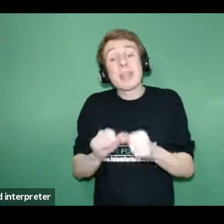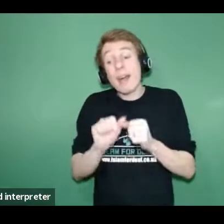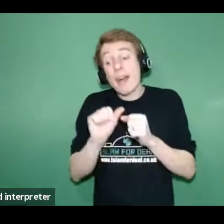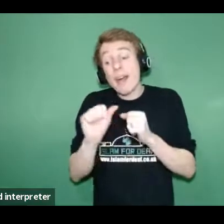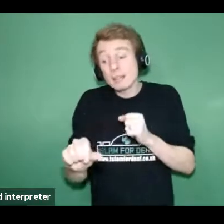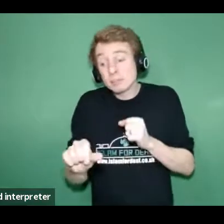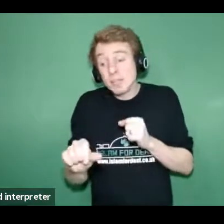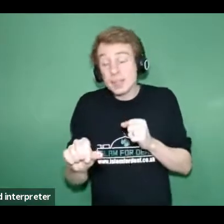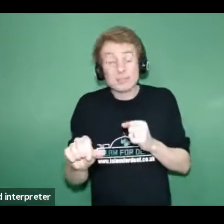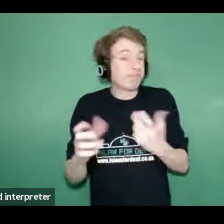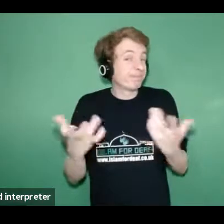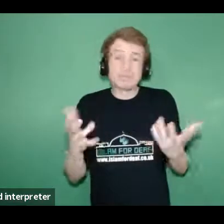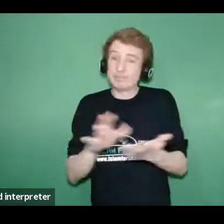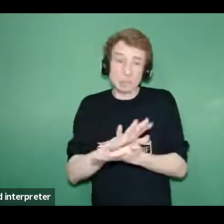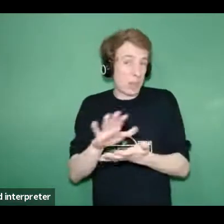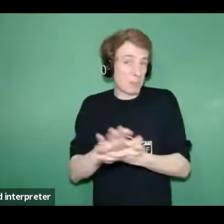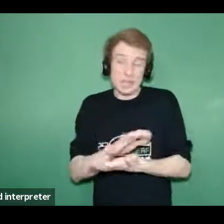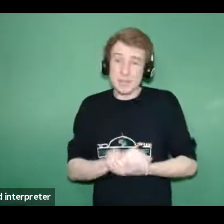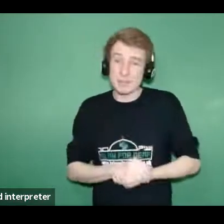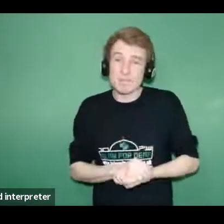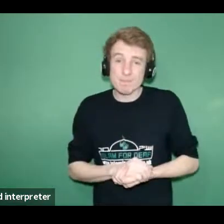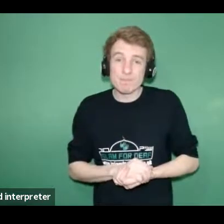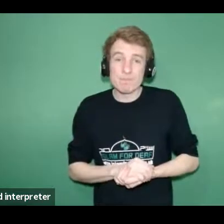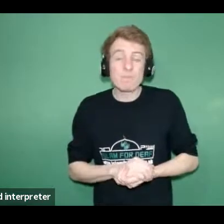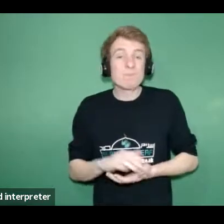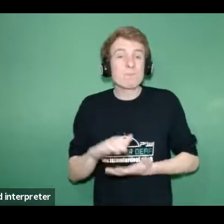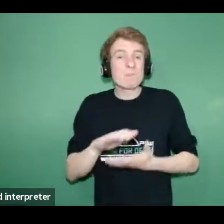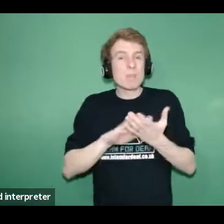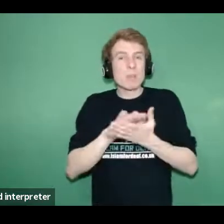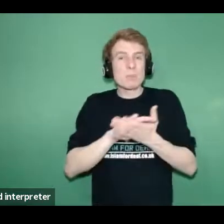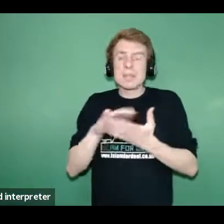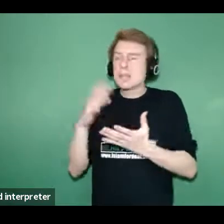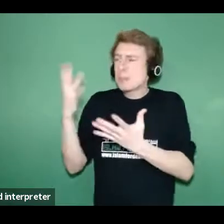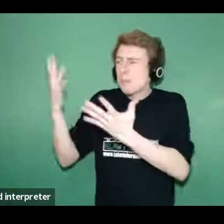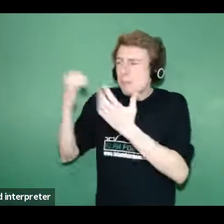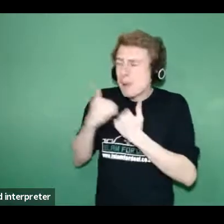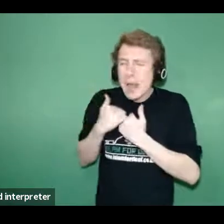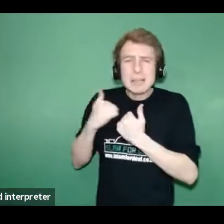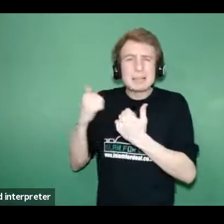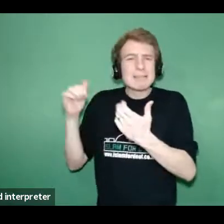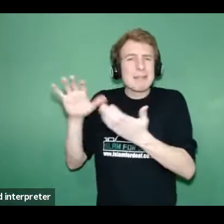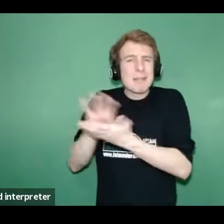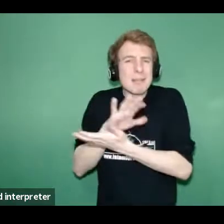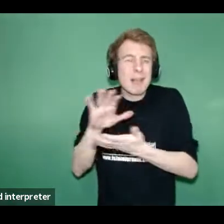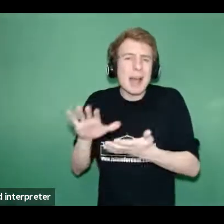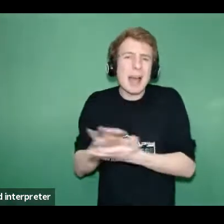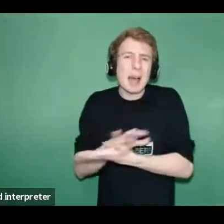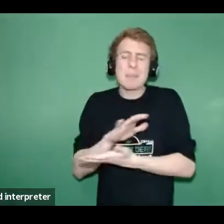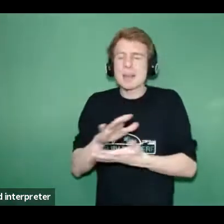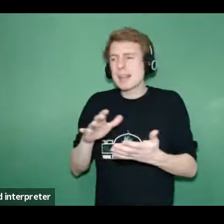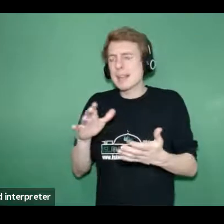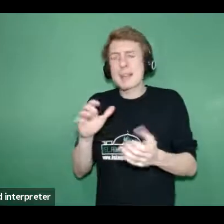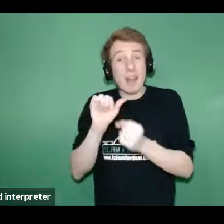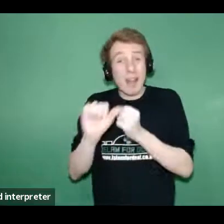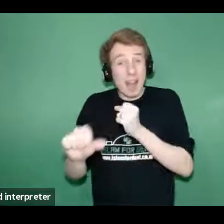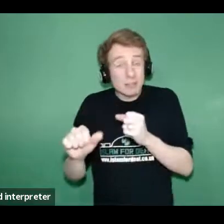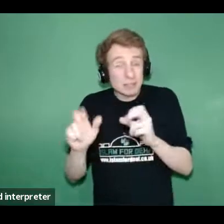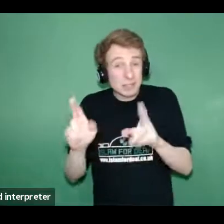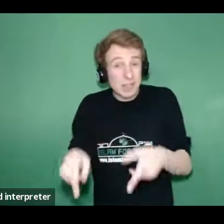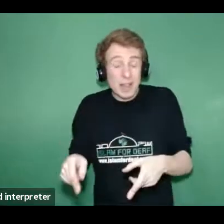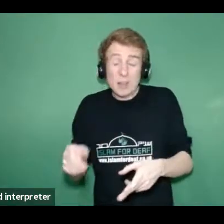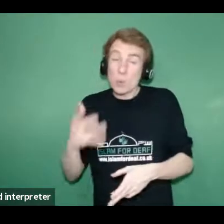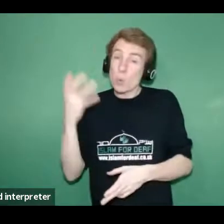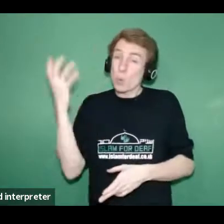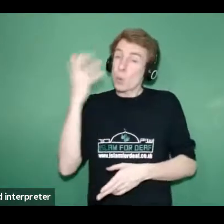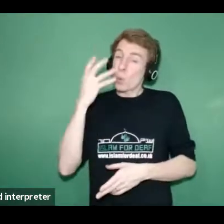they would miss out all of the virtues and happinesses of the hereafter, whereby those